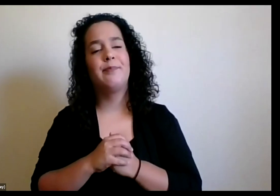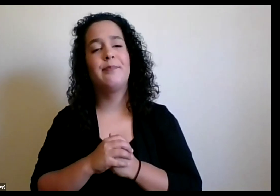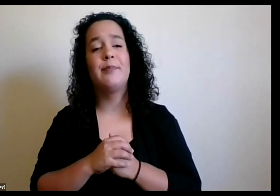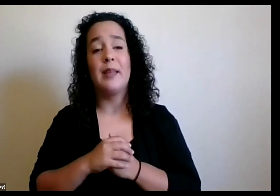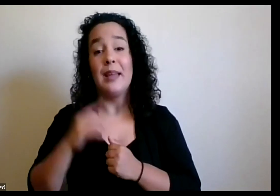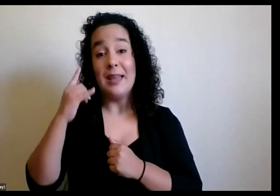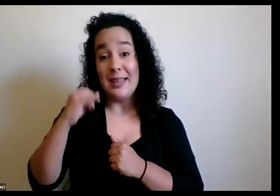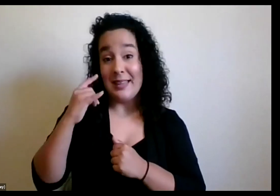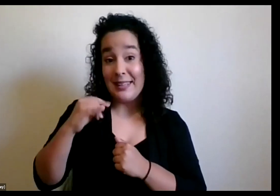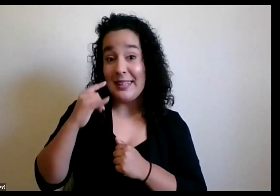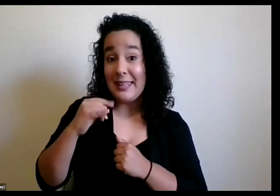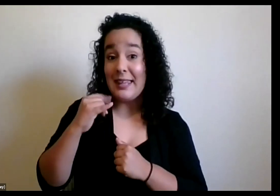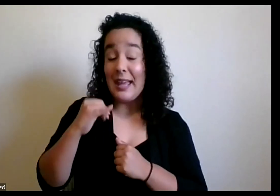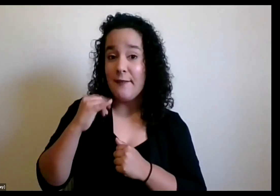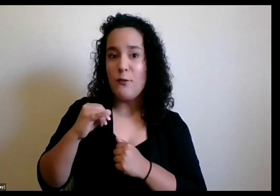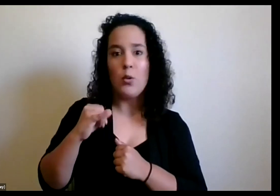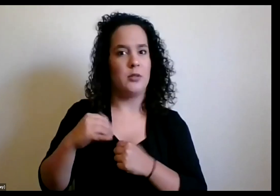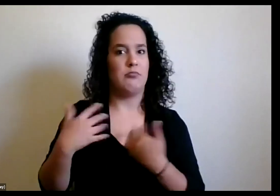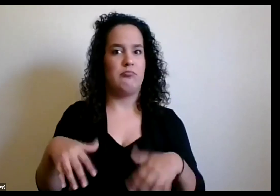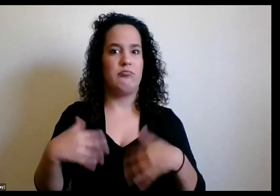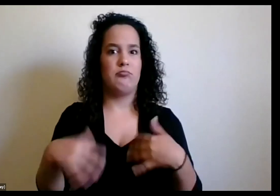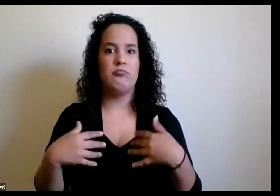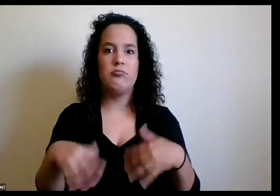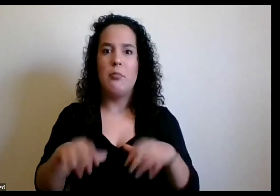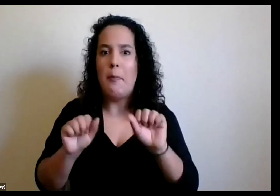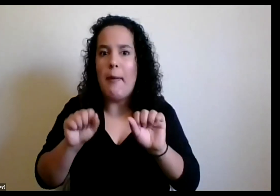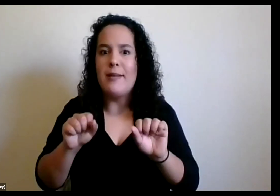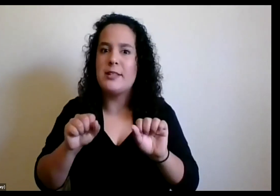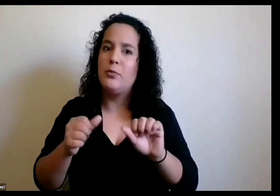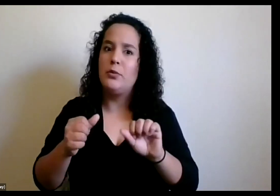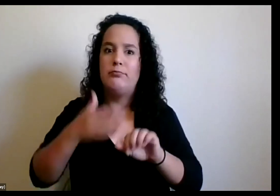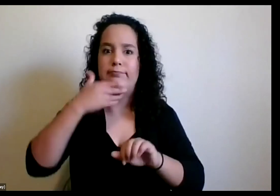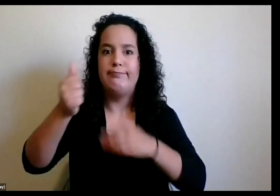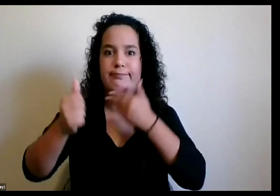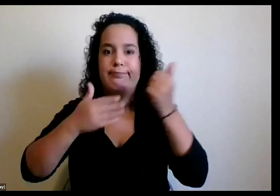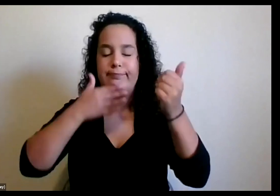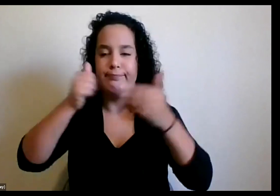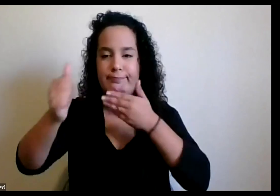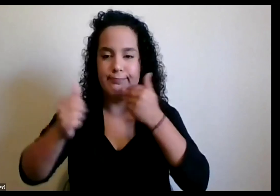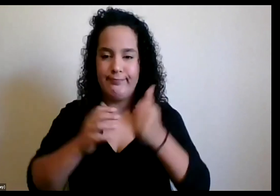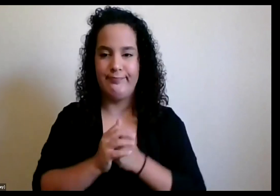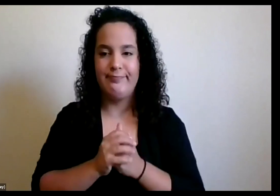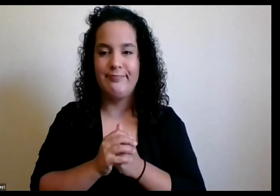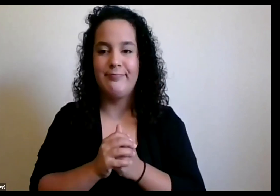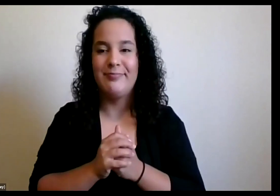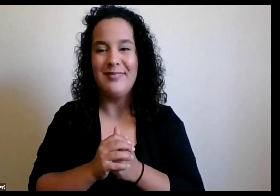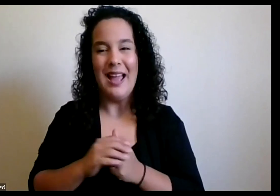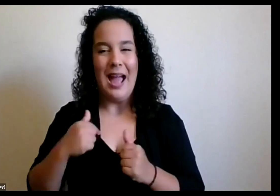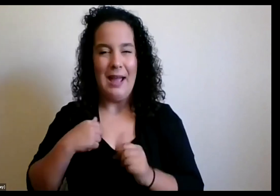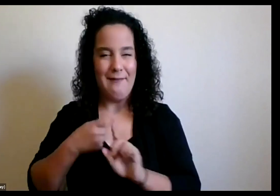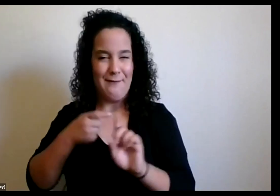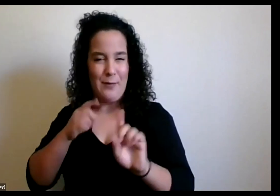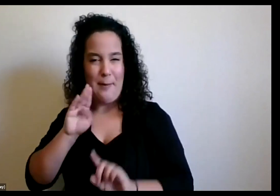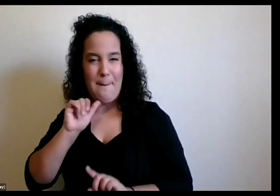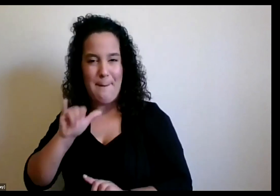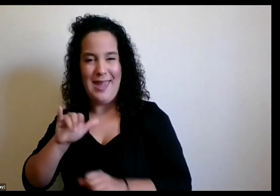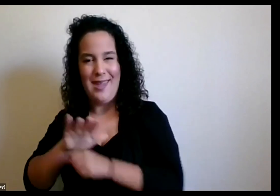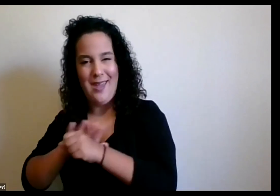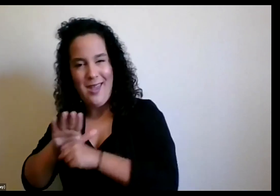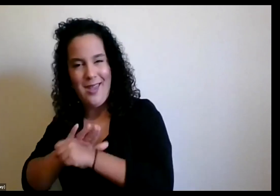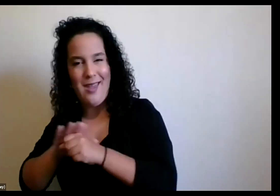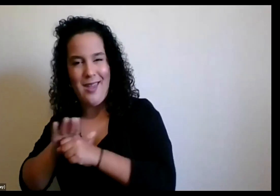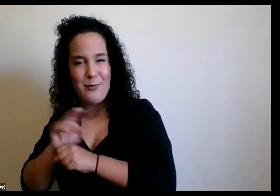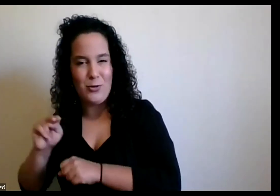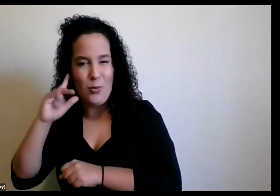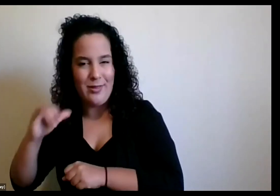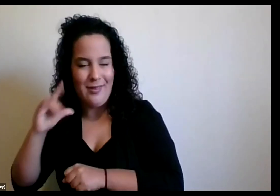the potential to be. But I know when I work with advocates across the state, you know, as a sort of a, we're a Bay Area based organization, you know, we'll often hear like,